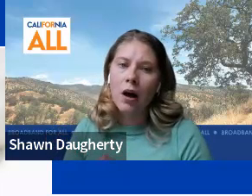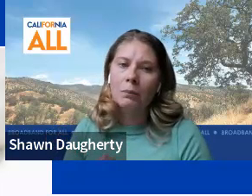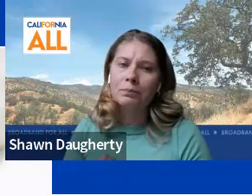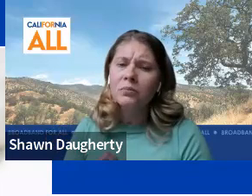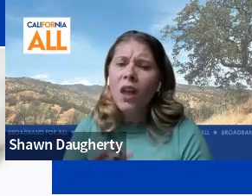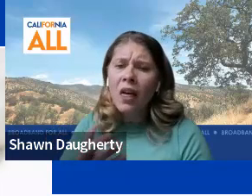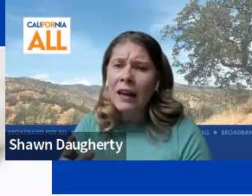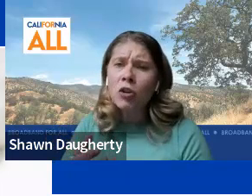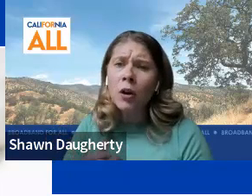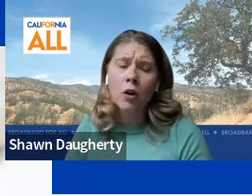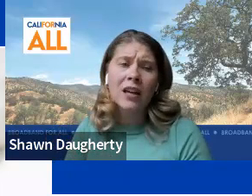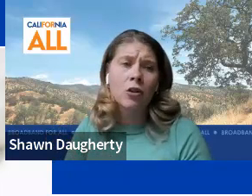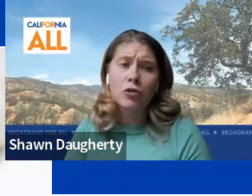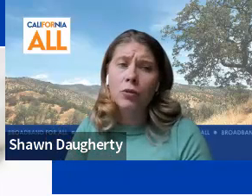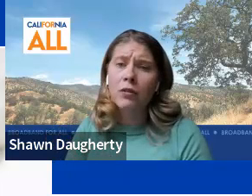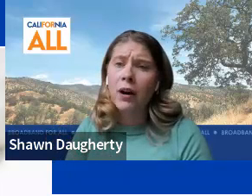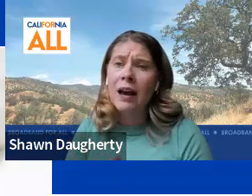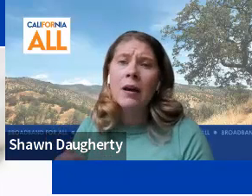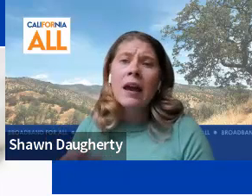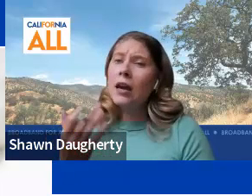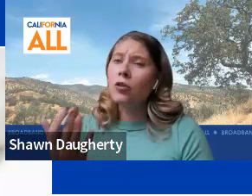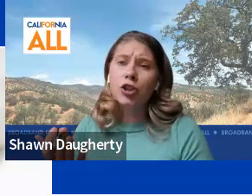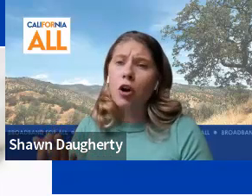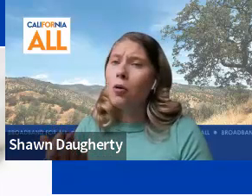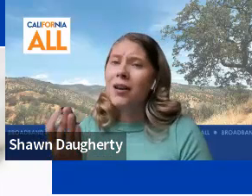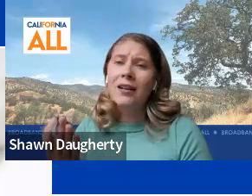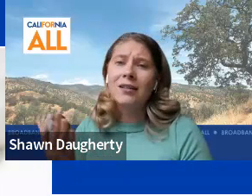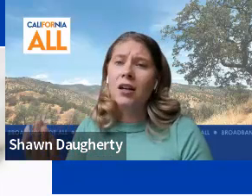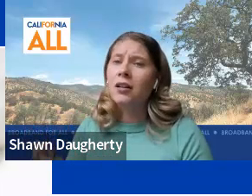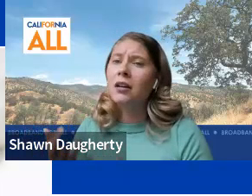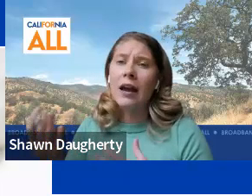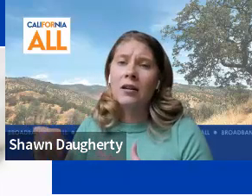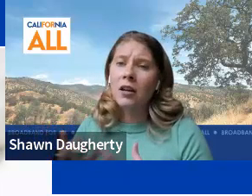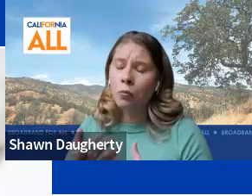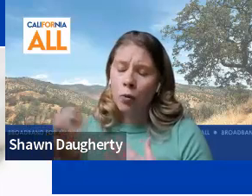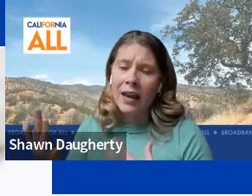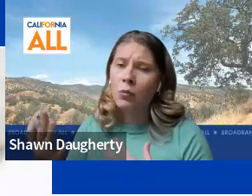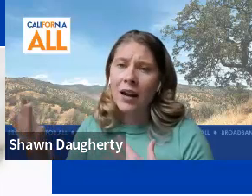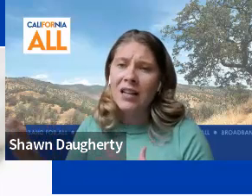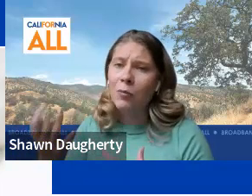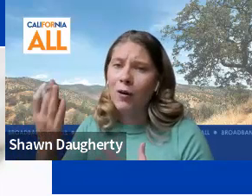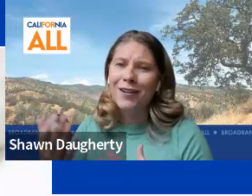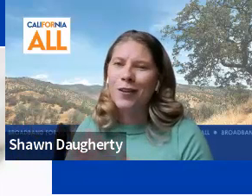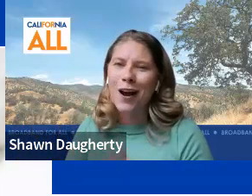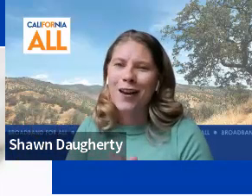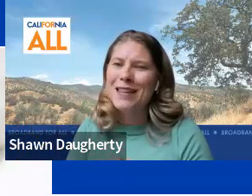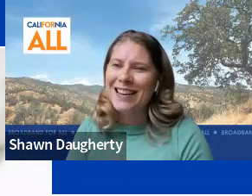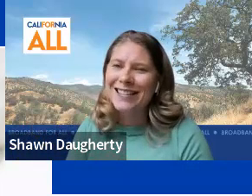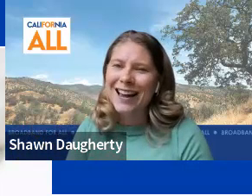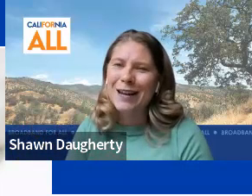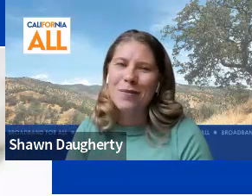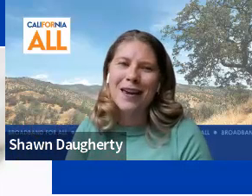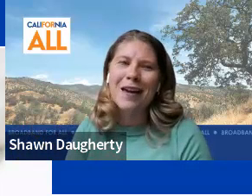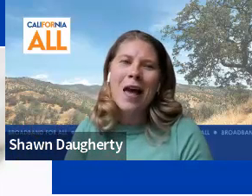to that QR code that's on your screen right now, it'll show nice and clear. And again, when I demo it, it'll kind of be the exact same